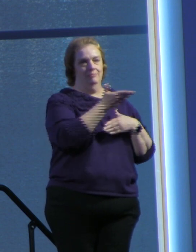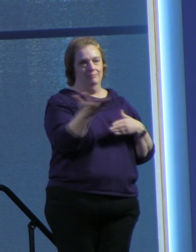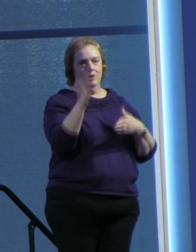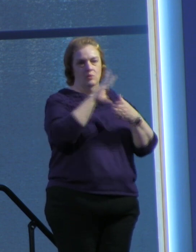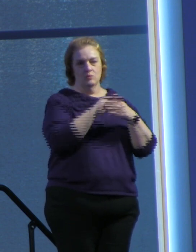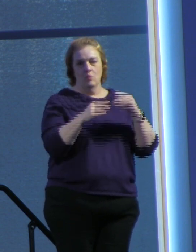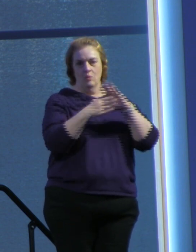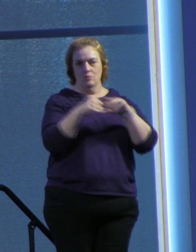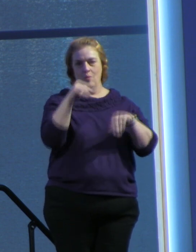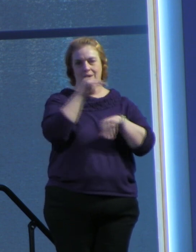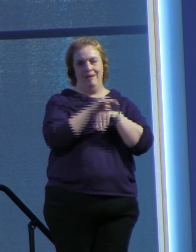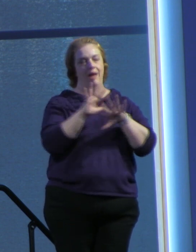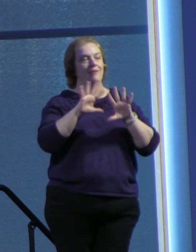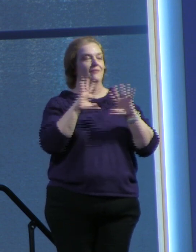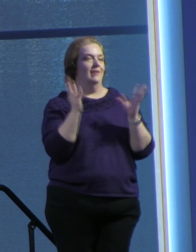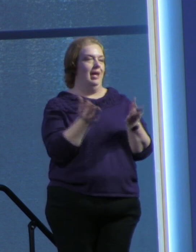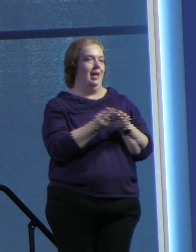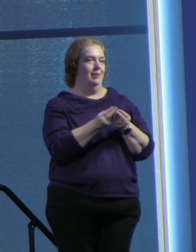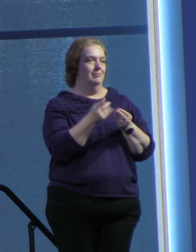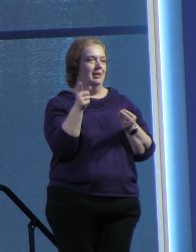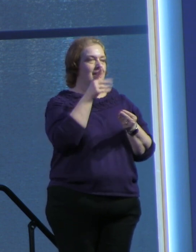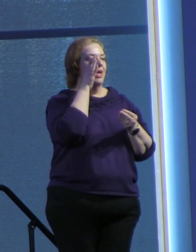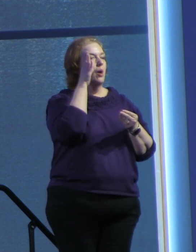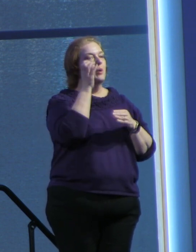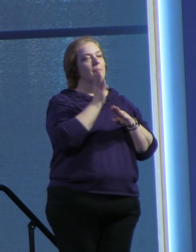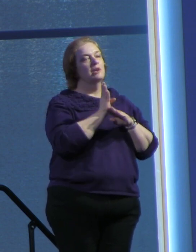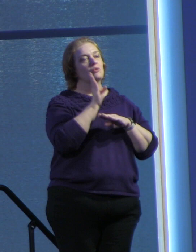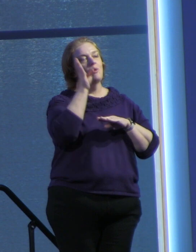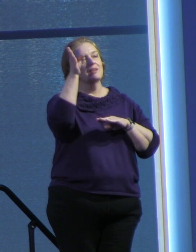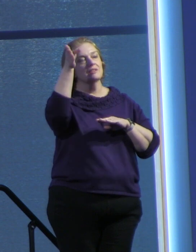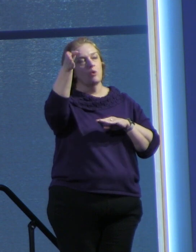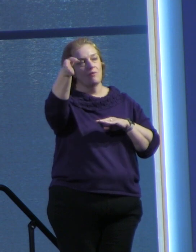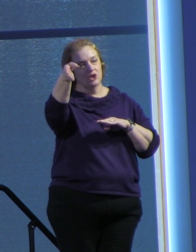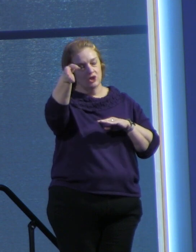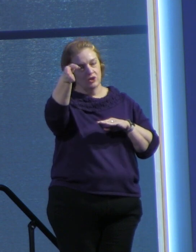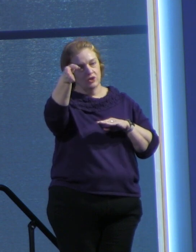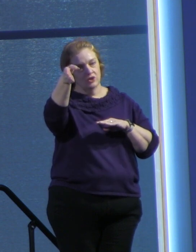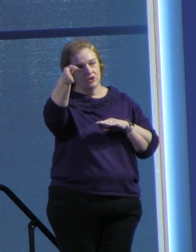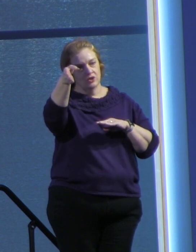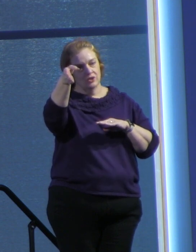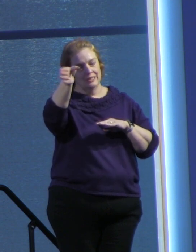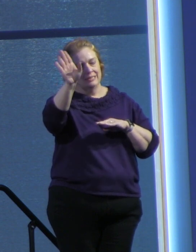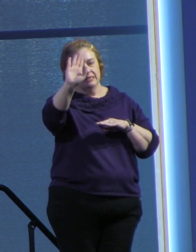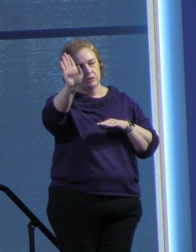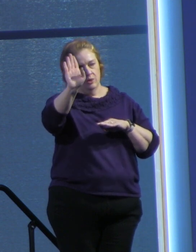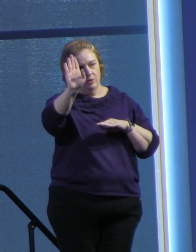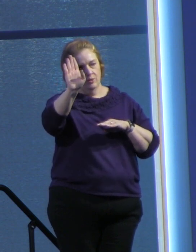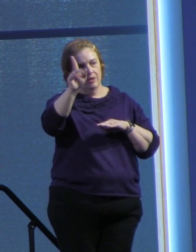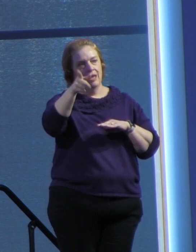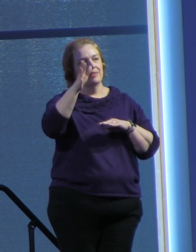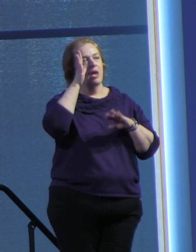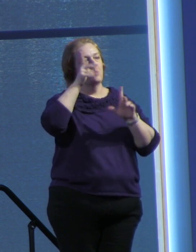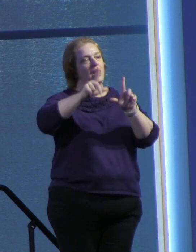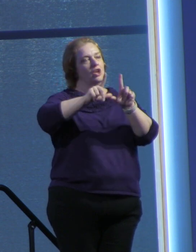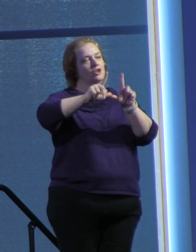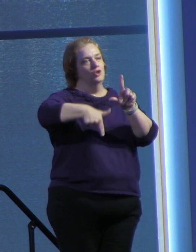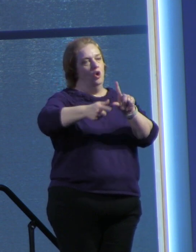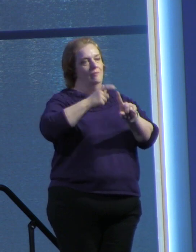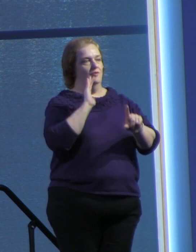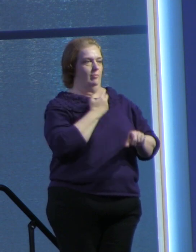Night family who will be crossing over, or rather terming out of our